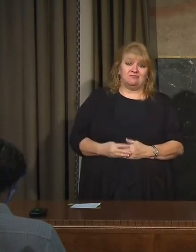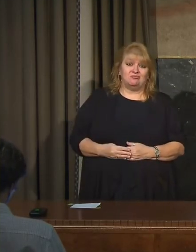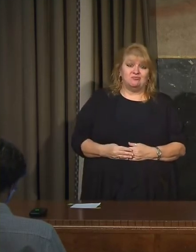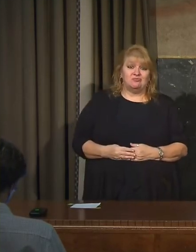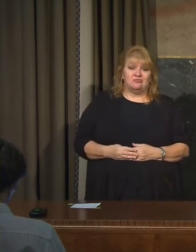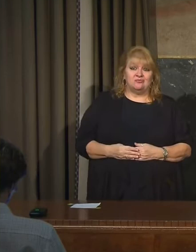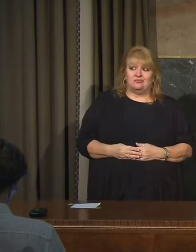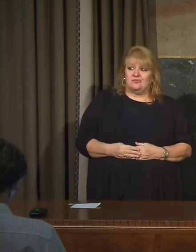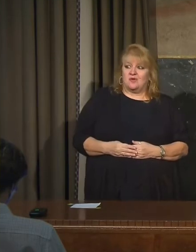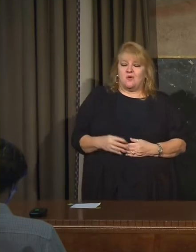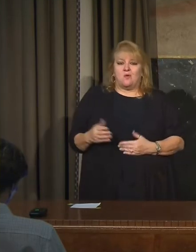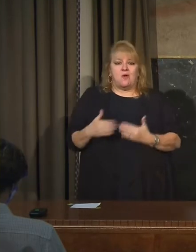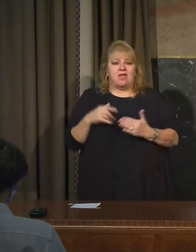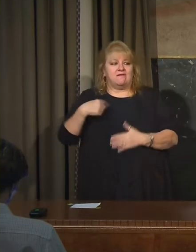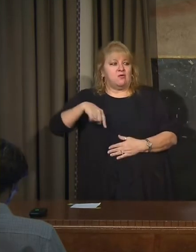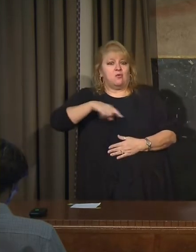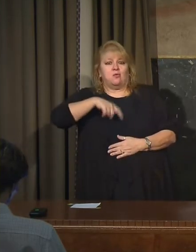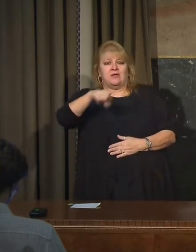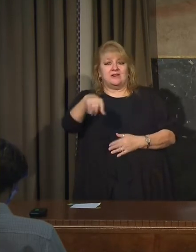Do what is necessary. Do